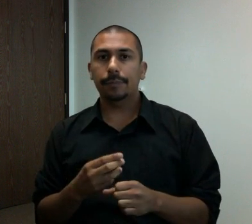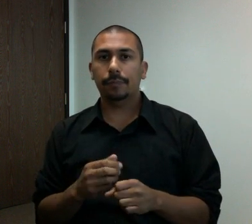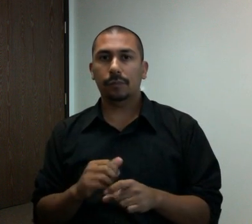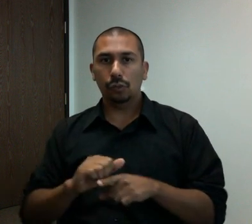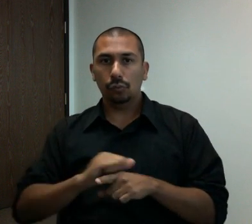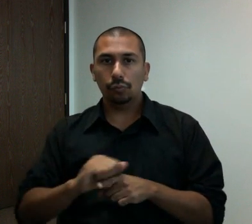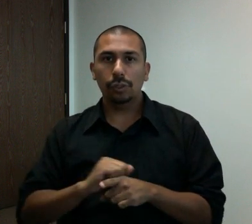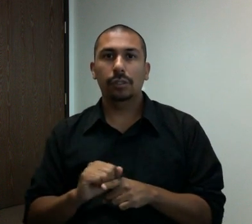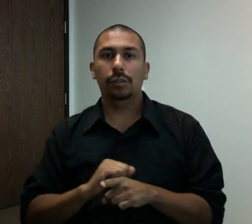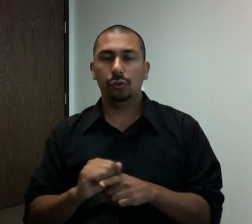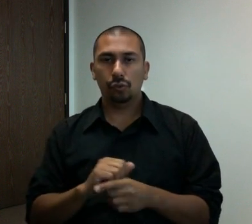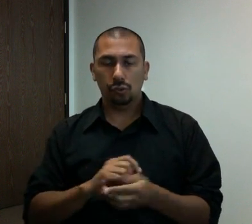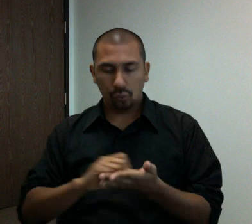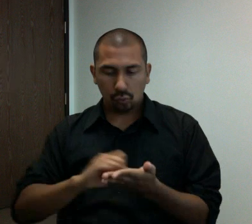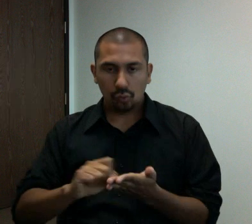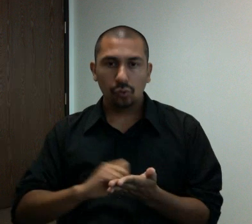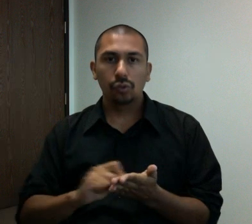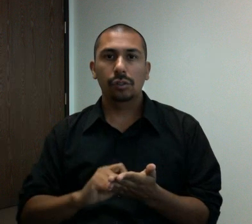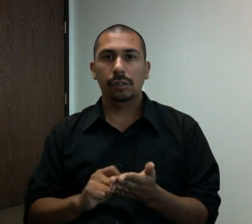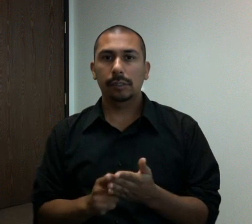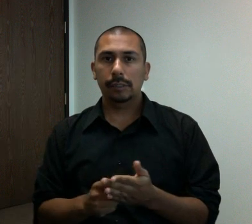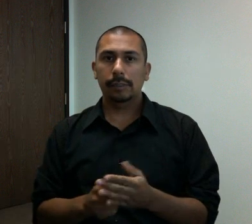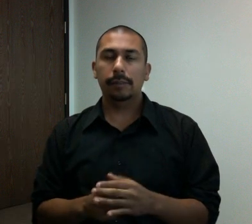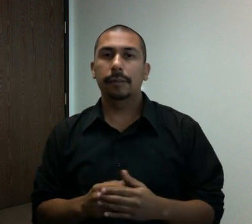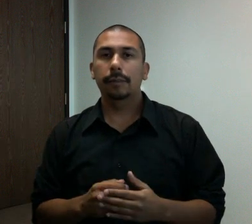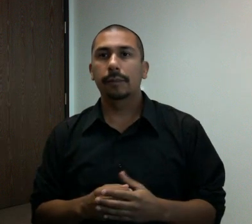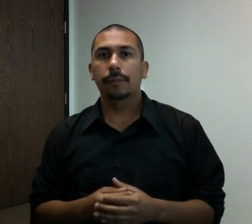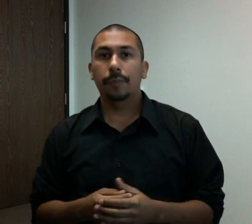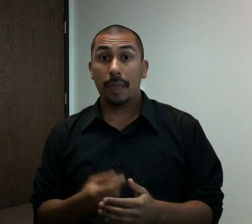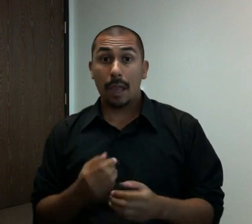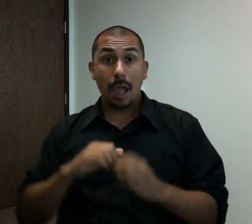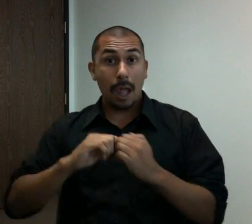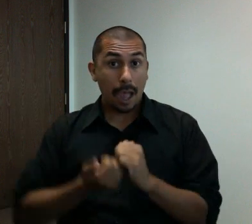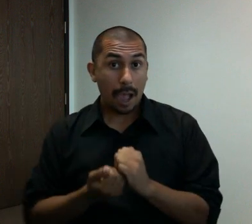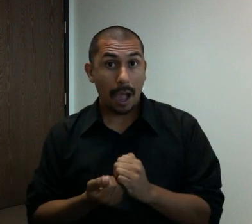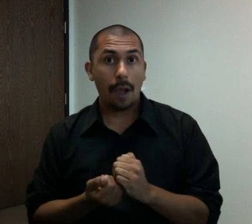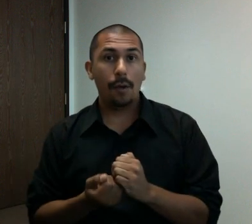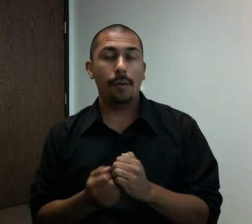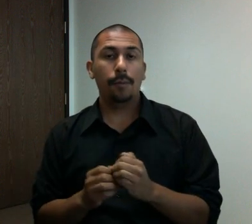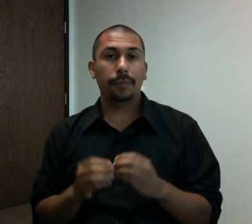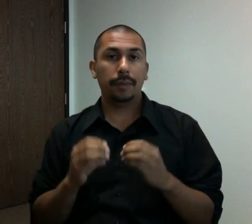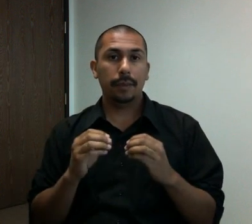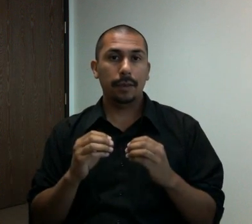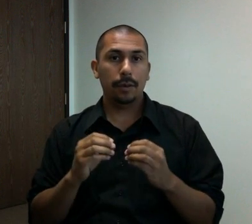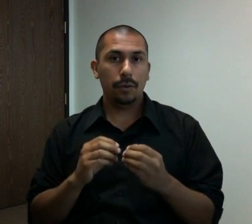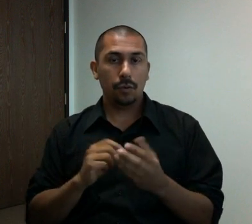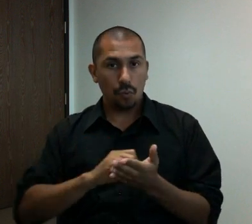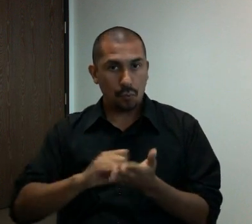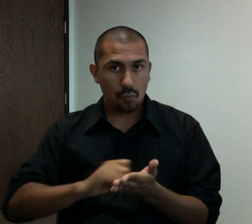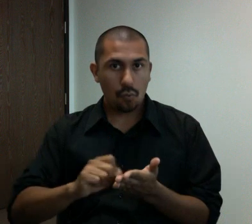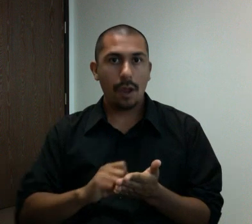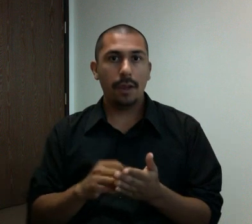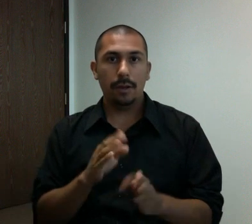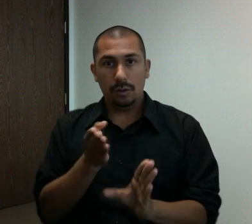his lecture, we did all kinds of different research, reading and writing assignments, which then culminated in a